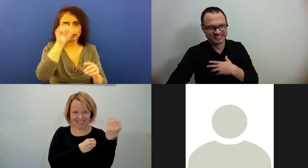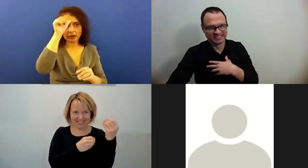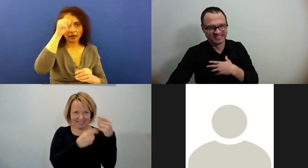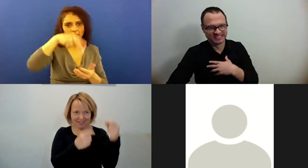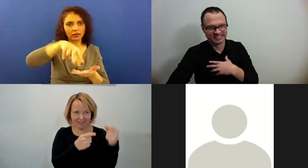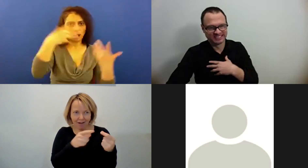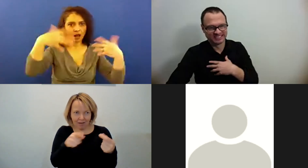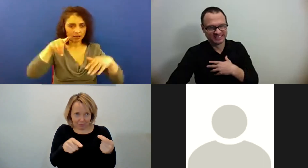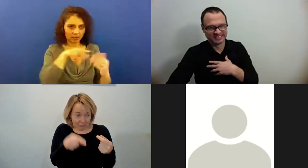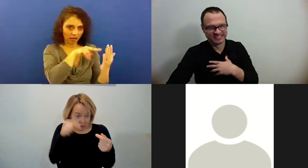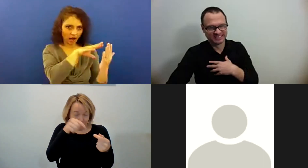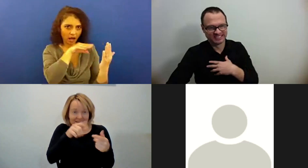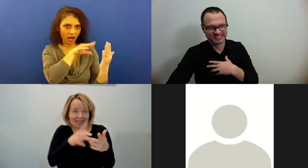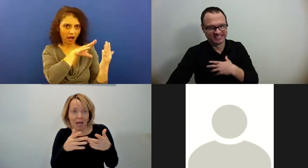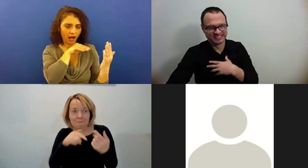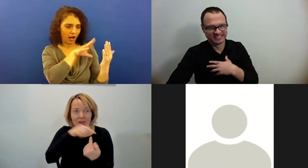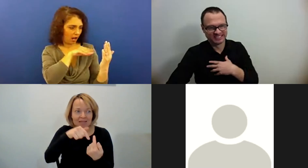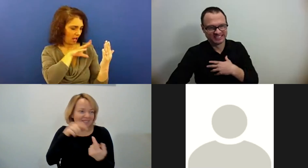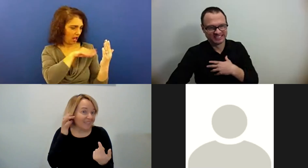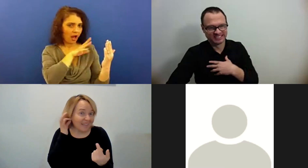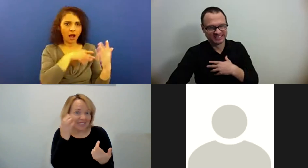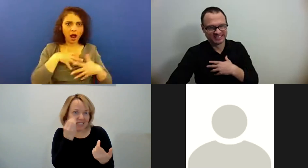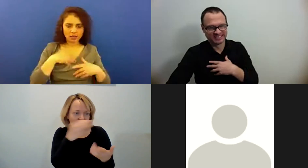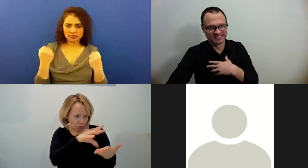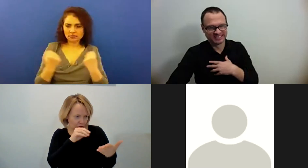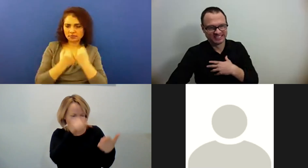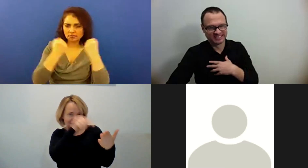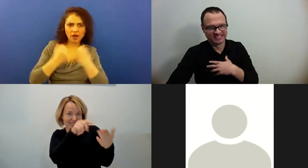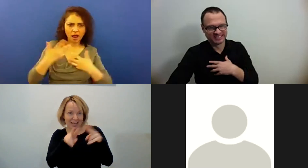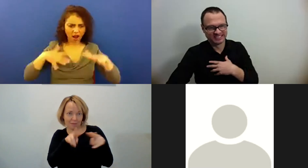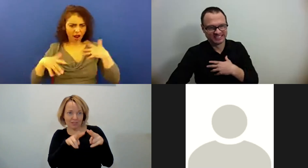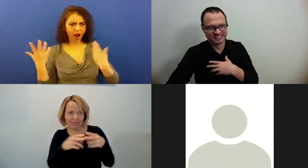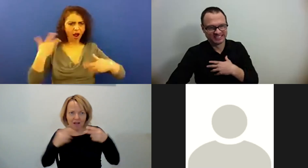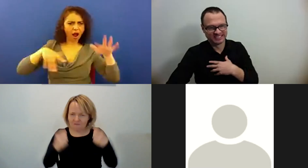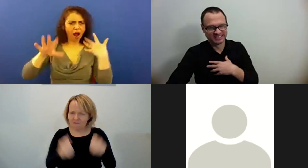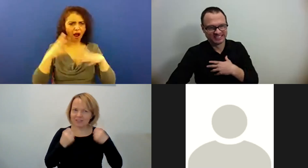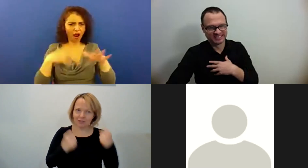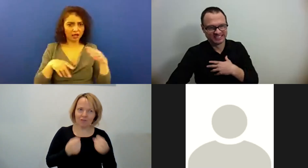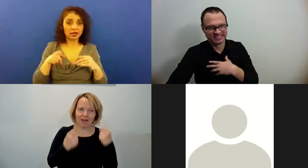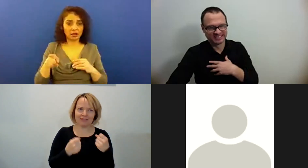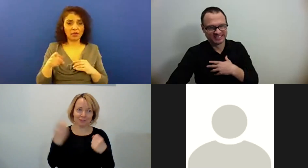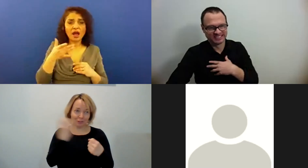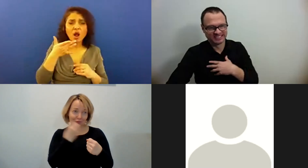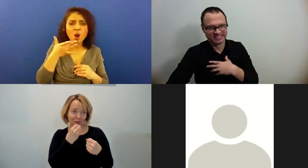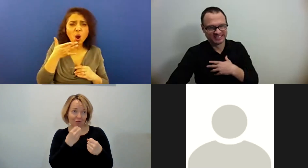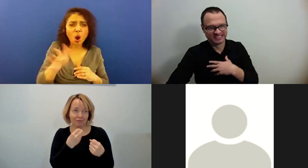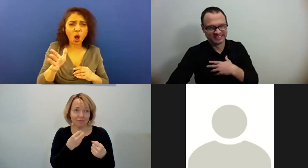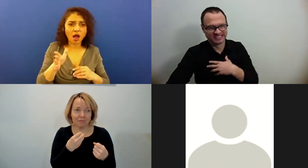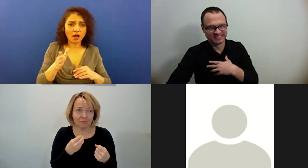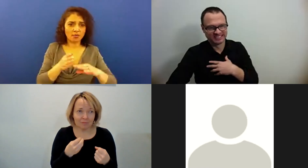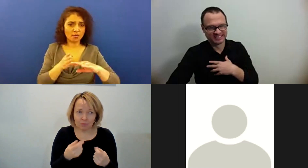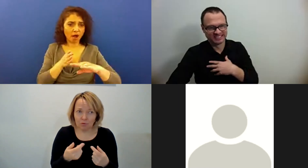She cherished her DVD from Indian dance and learned from just watching the Indian dance. She practiced the